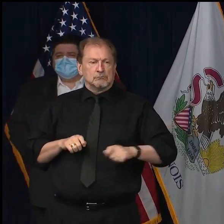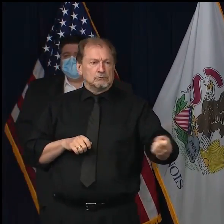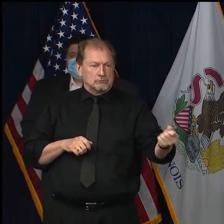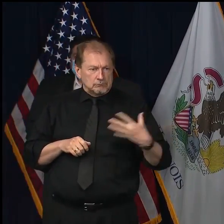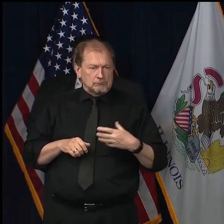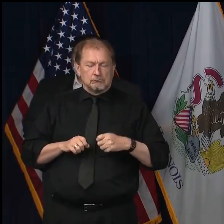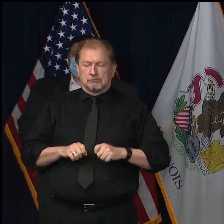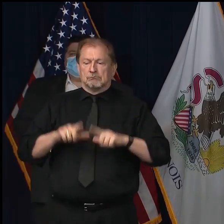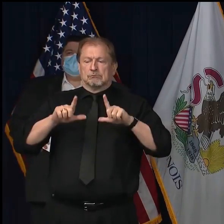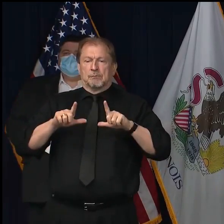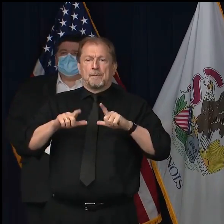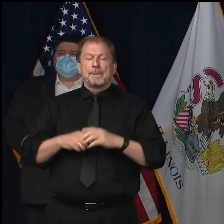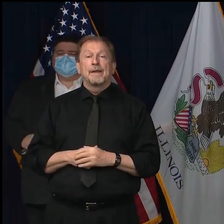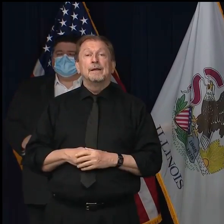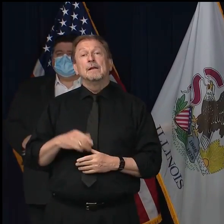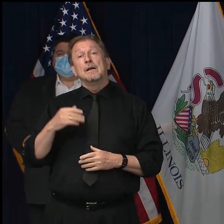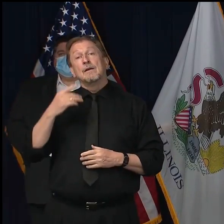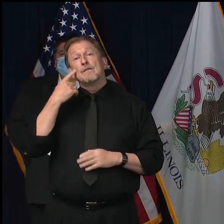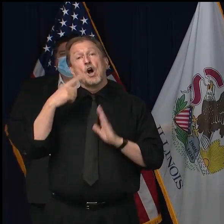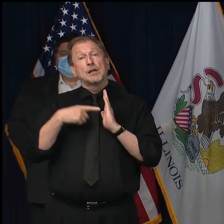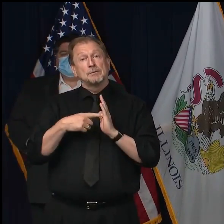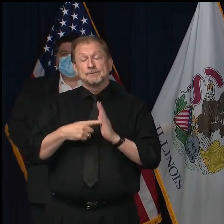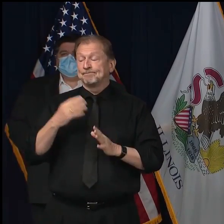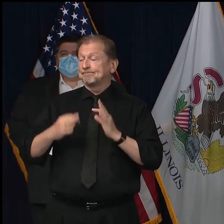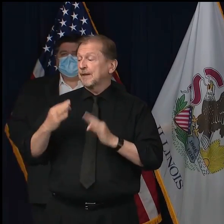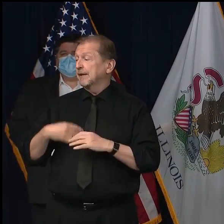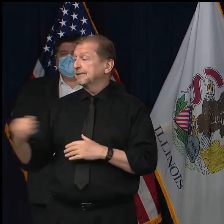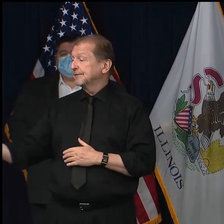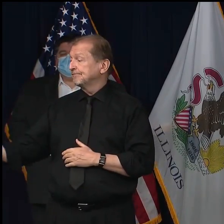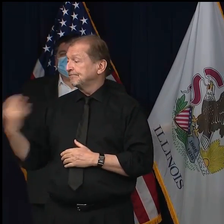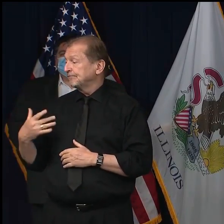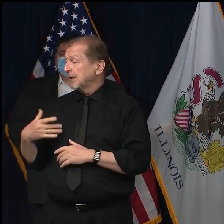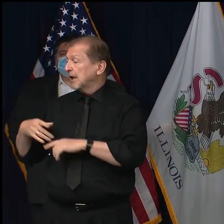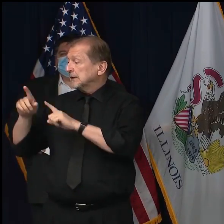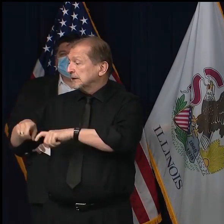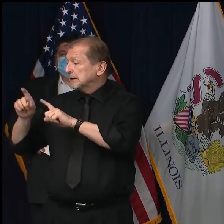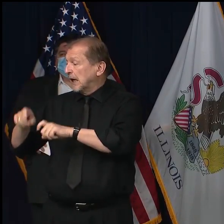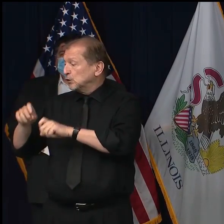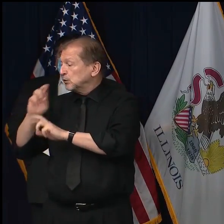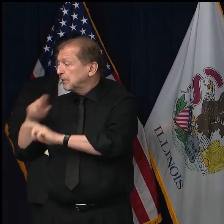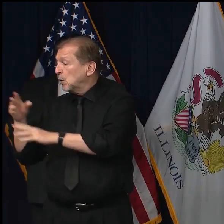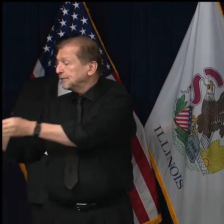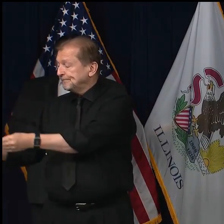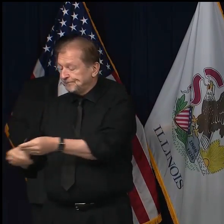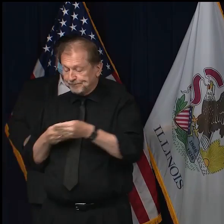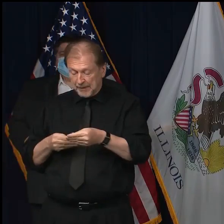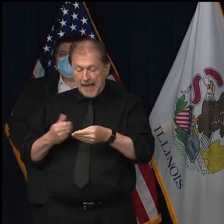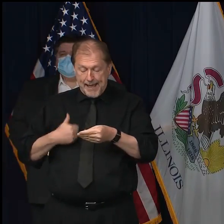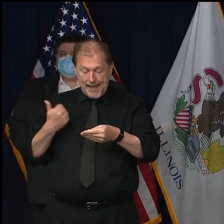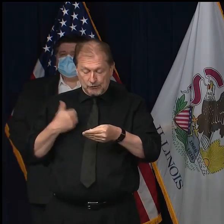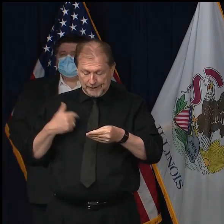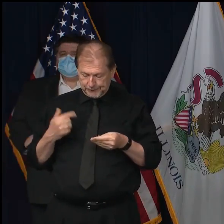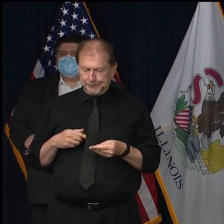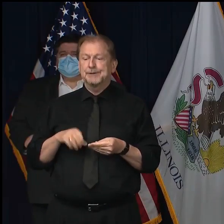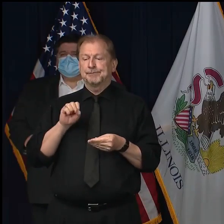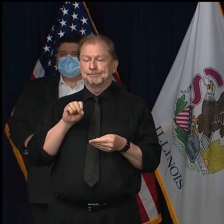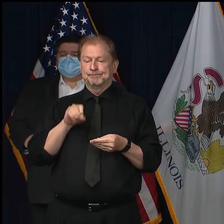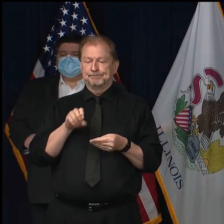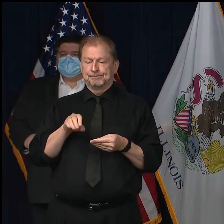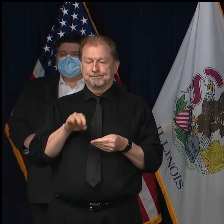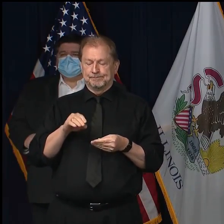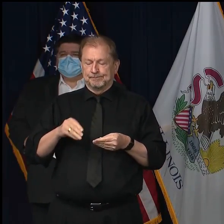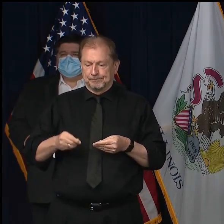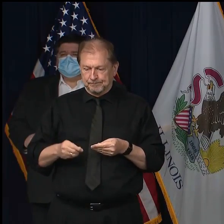IDPH receives a lab report that has an incorrect address for an individual, when we give that information to the local